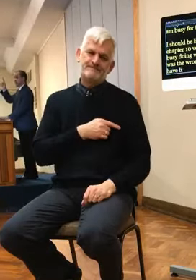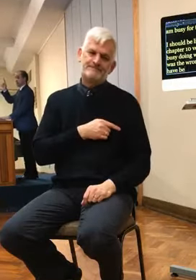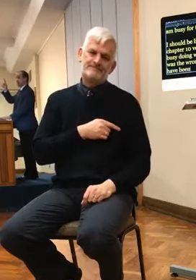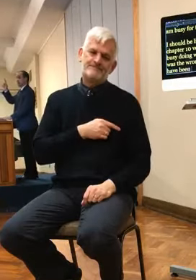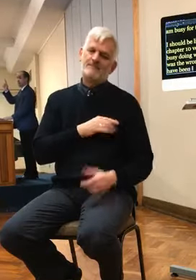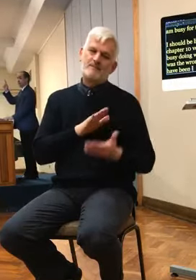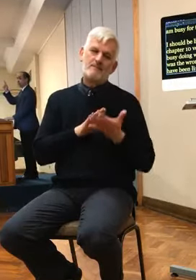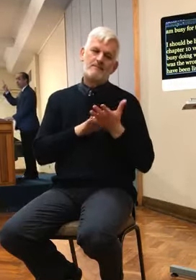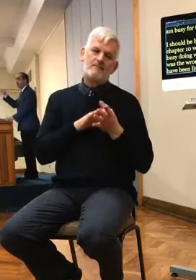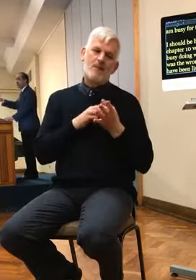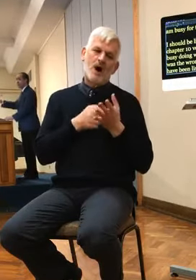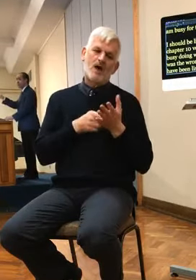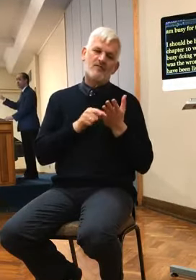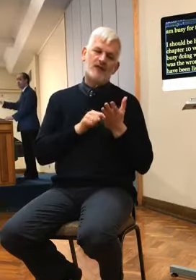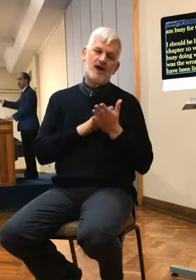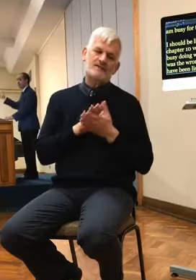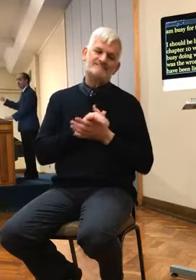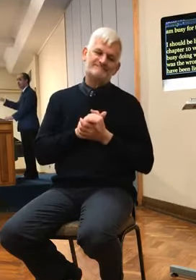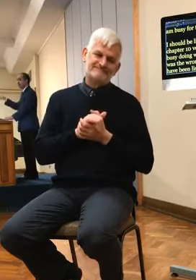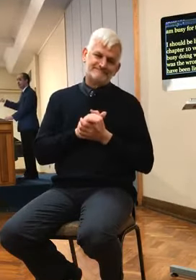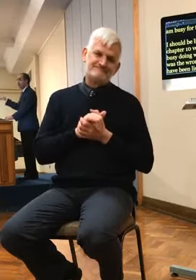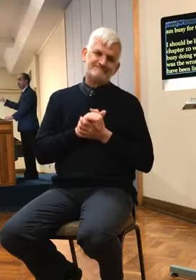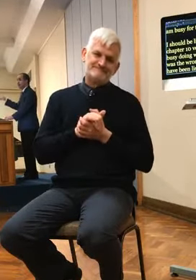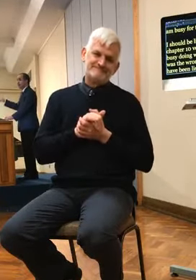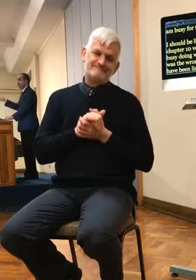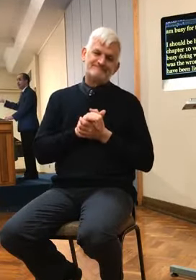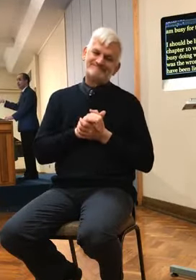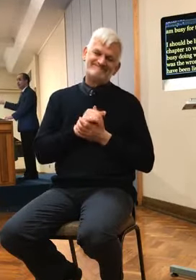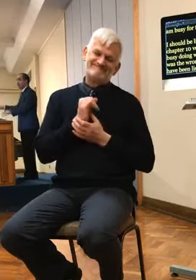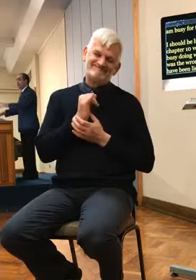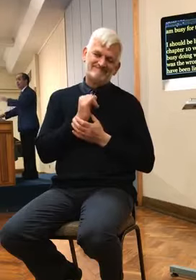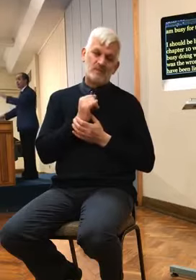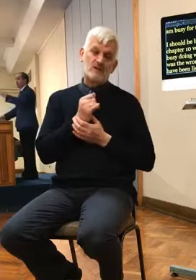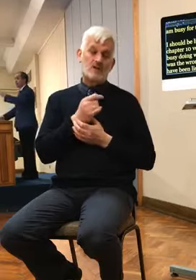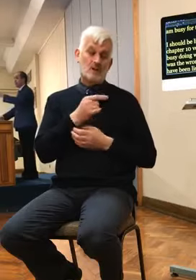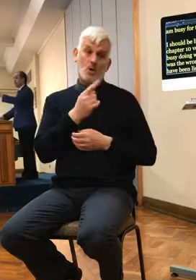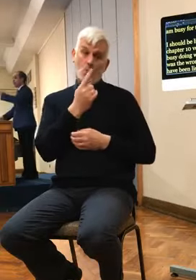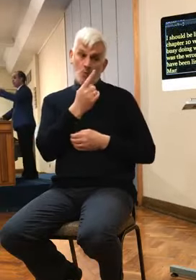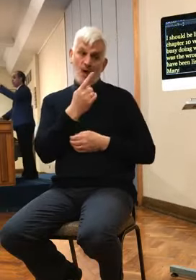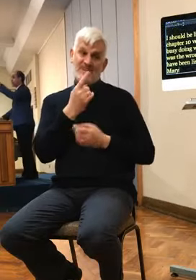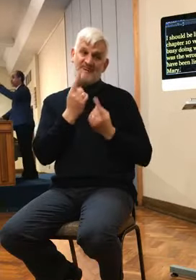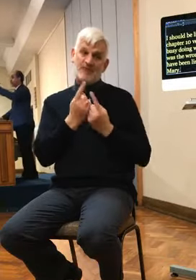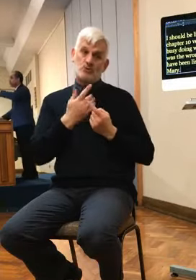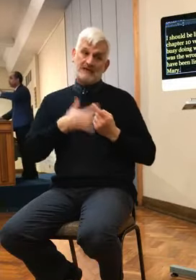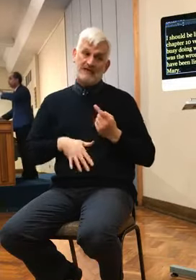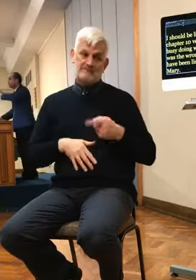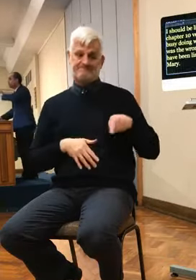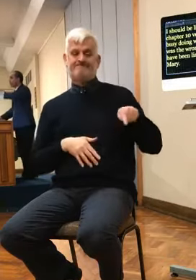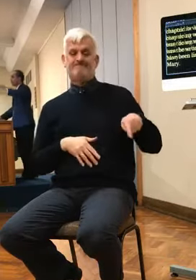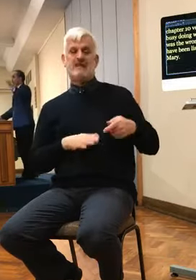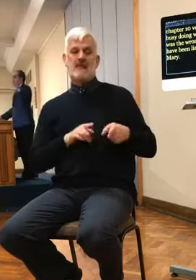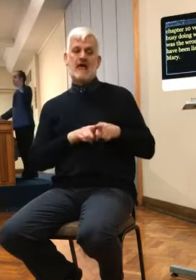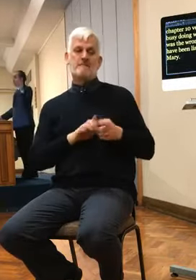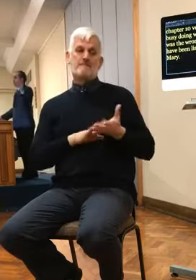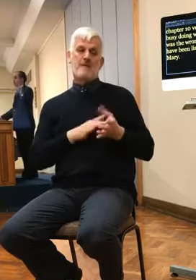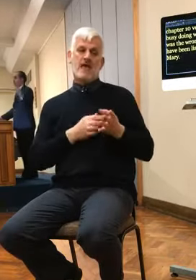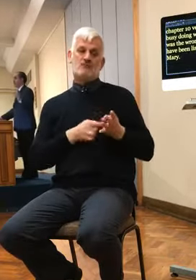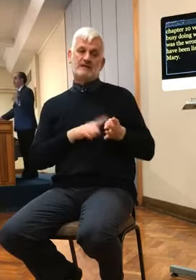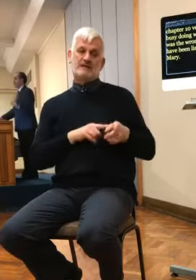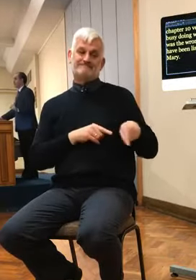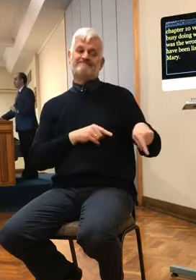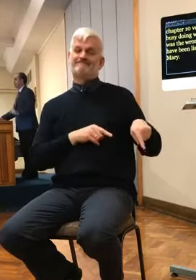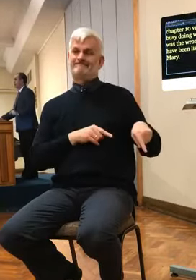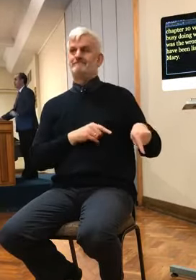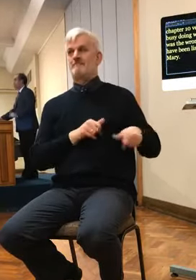one thing needed. And Mary has taken that thing which is needed, and she has taken the best part, which will never be taken away from